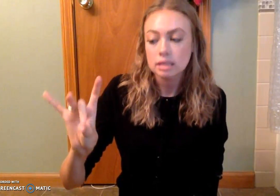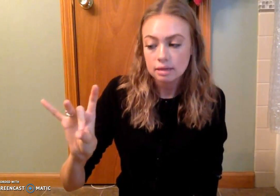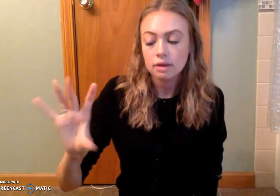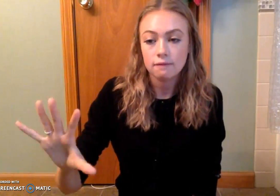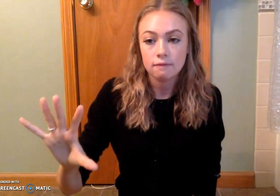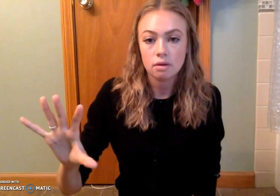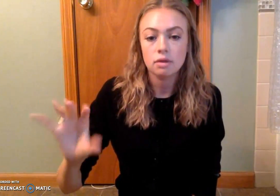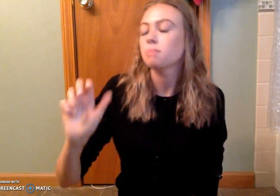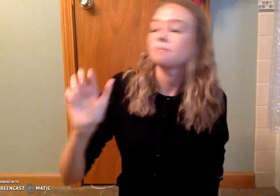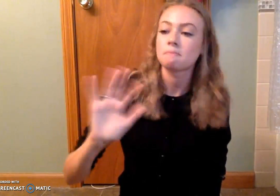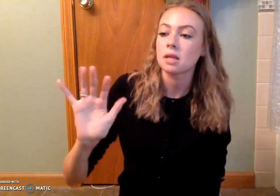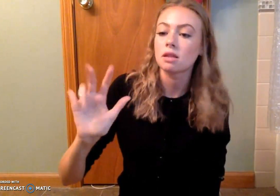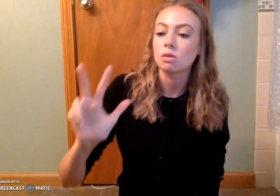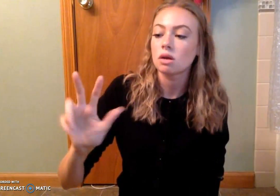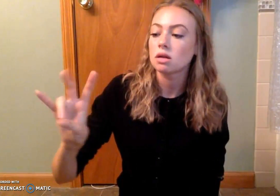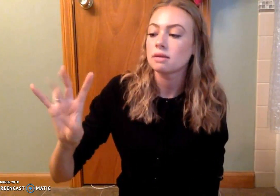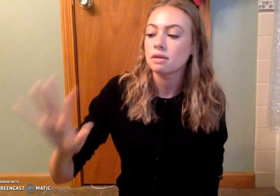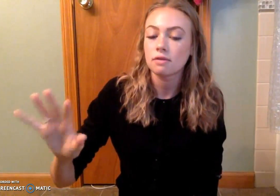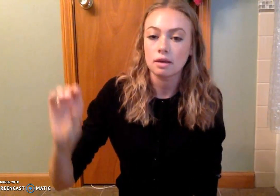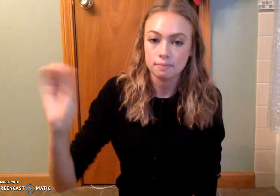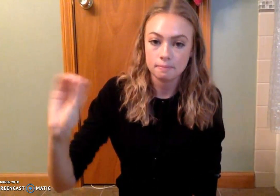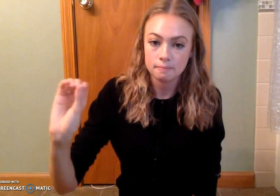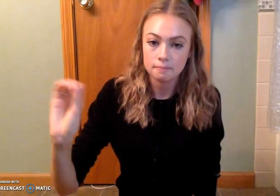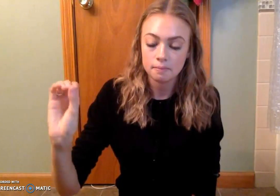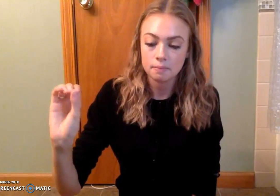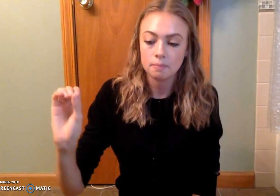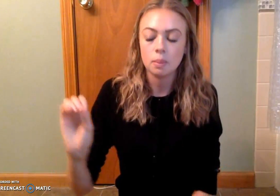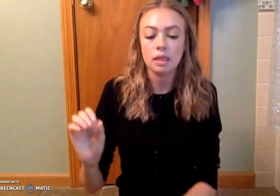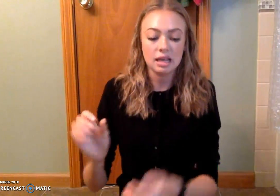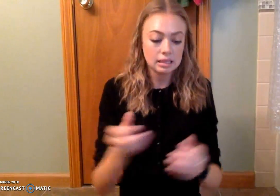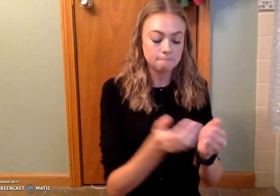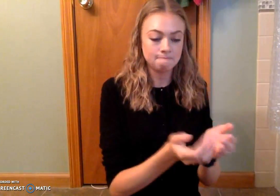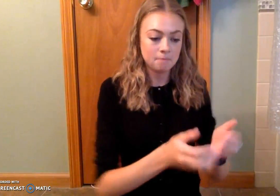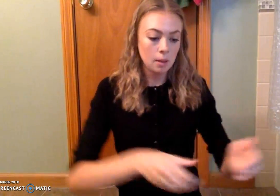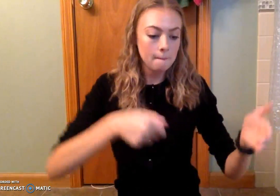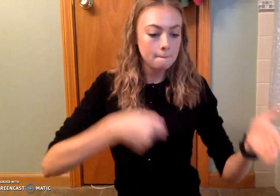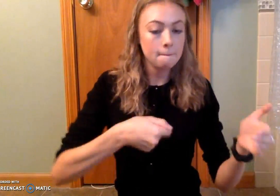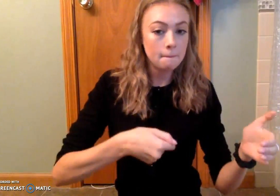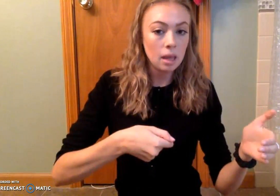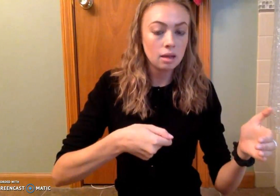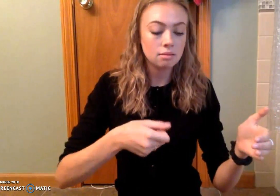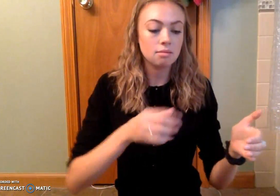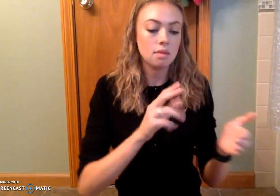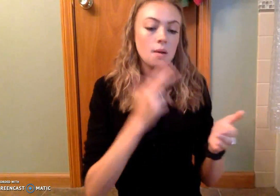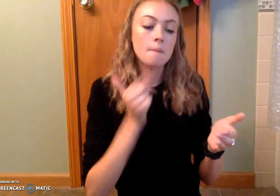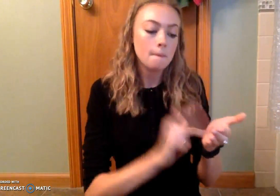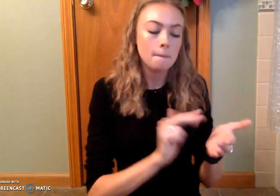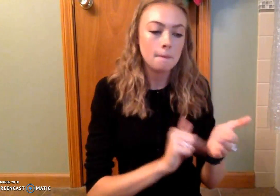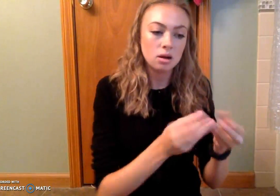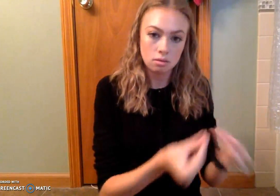In a medium skillet, go ahead and melt your butter. And and then after you start